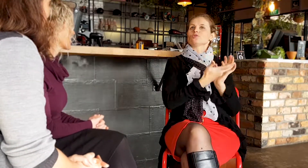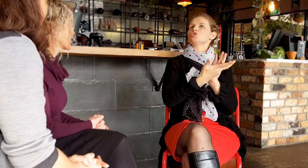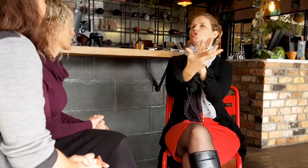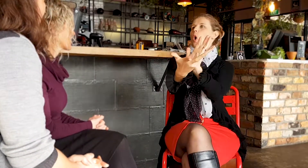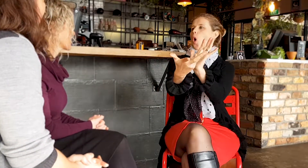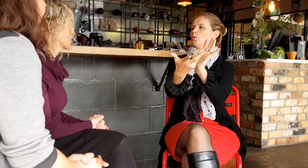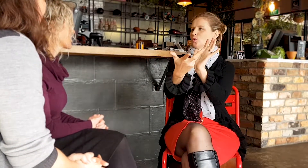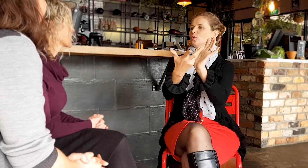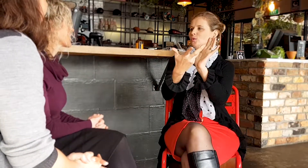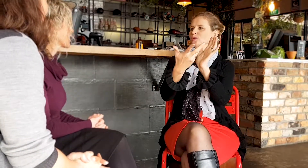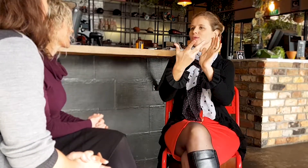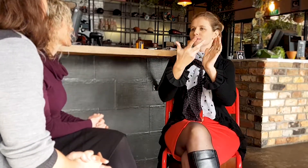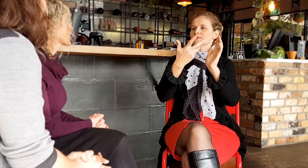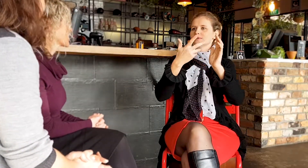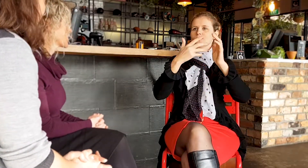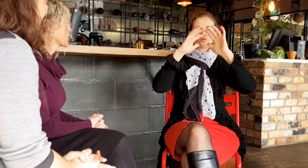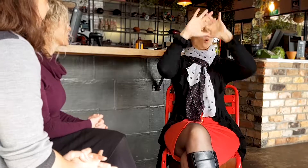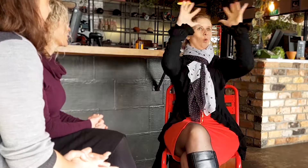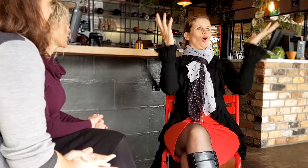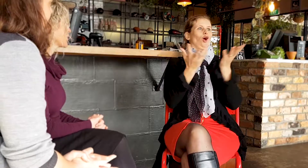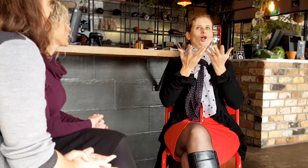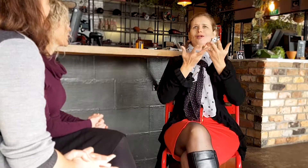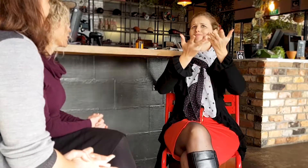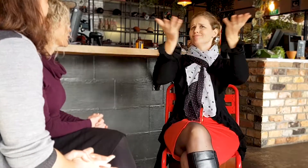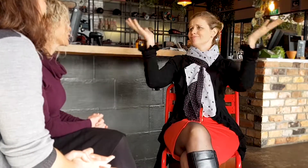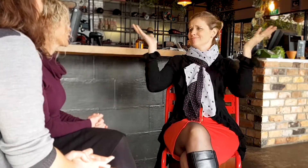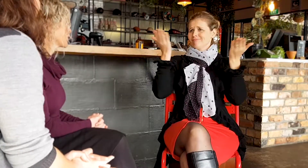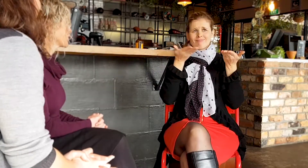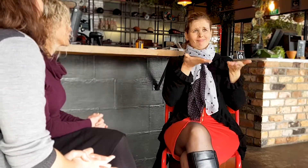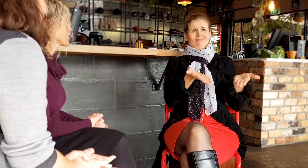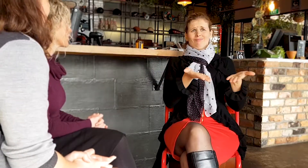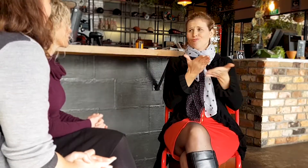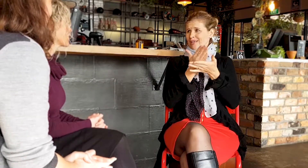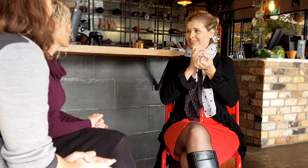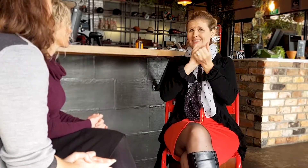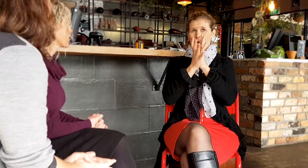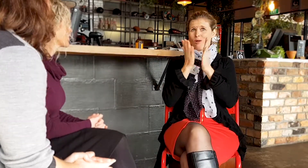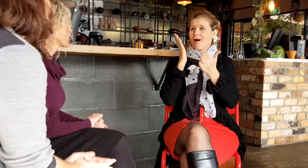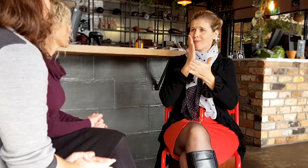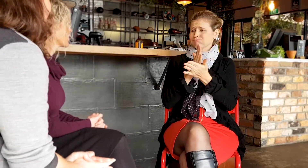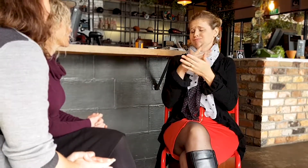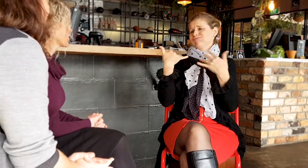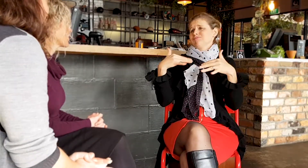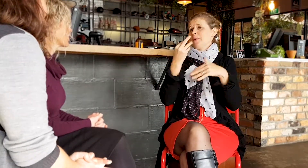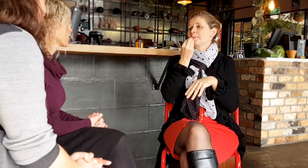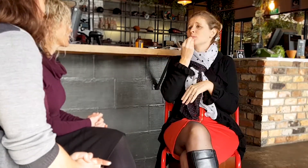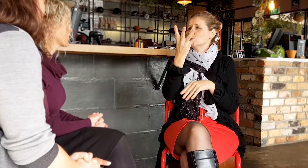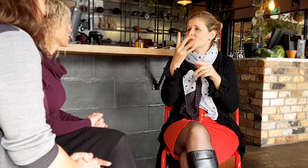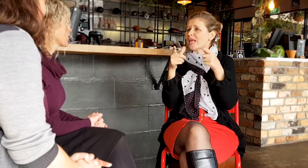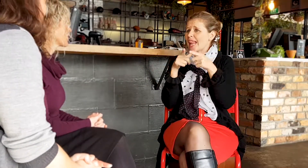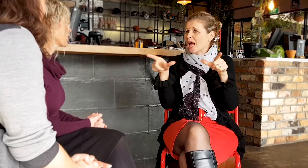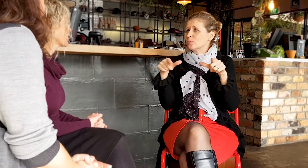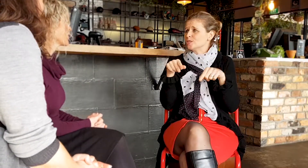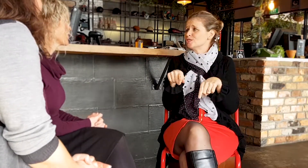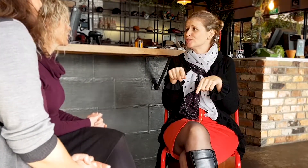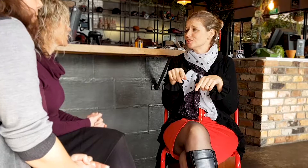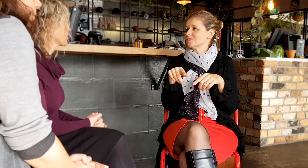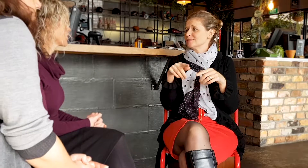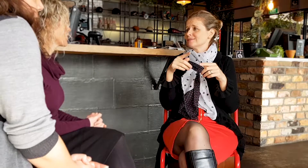So really for us, it was to tap into that and, and to showcase this to the world. It's